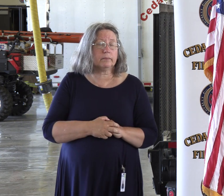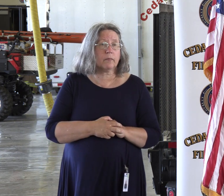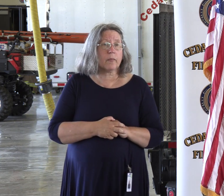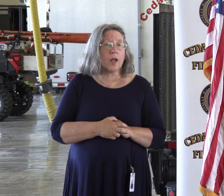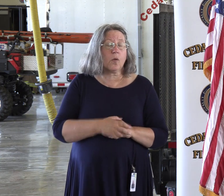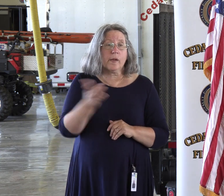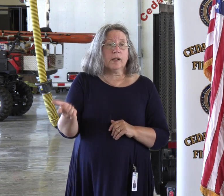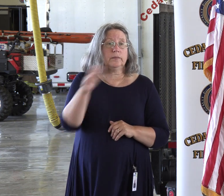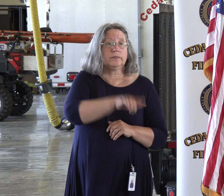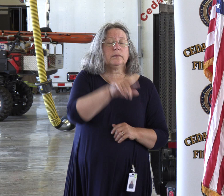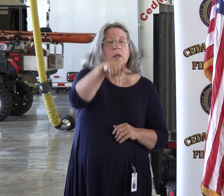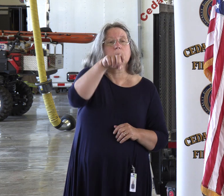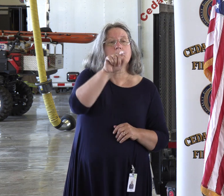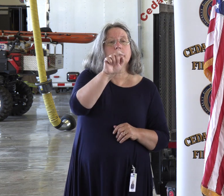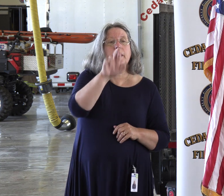Red Cross.